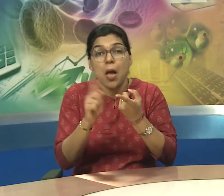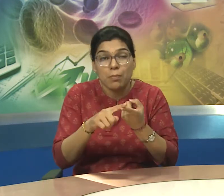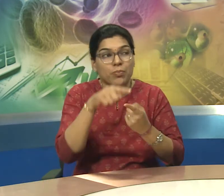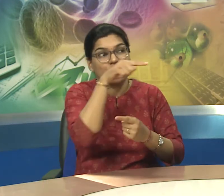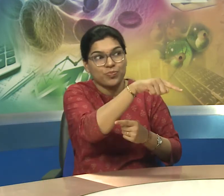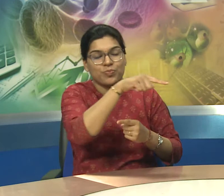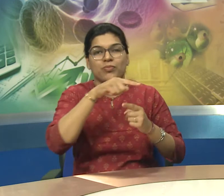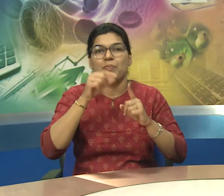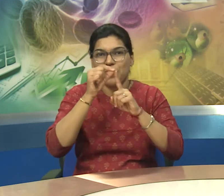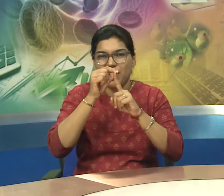business.